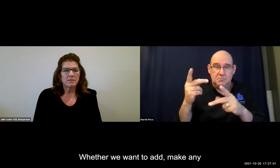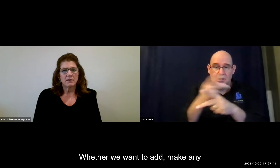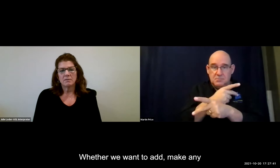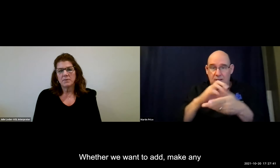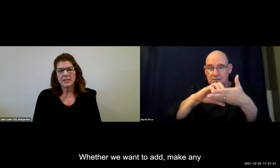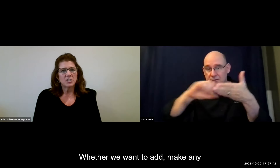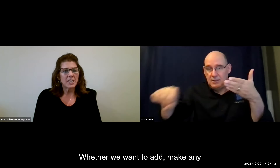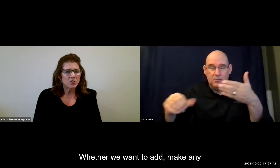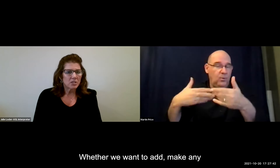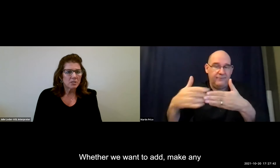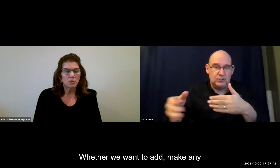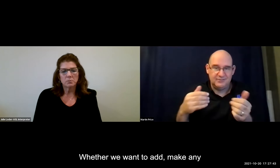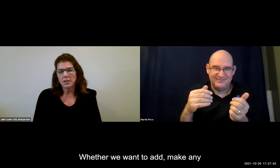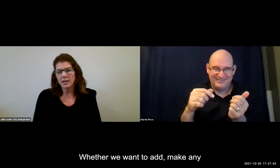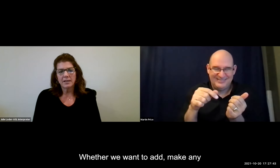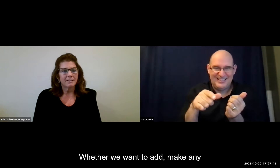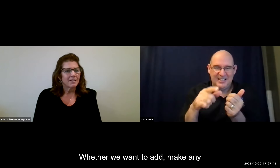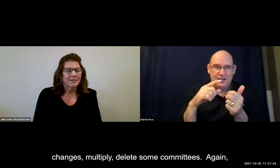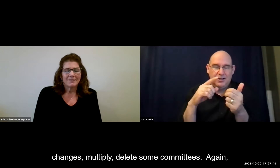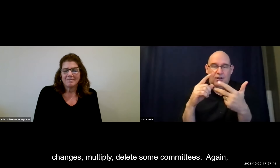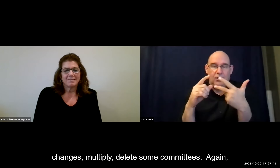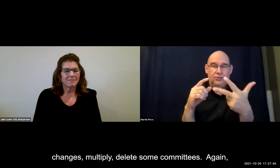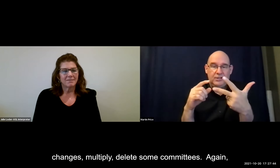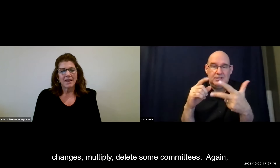add, make any changes, multiply,